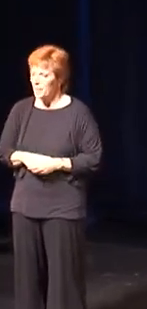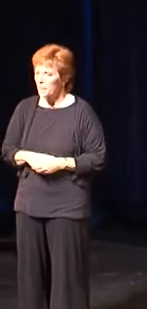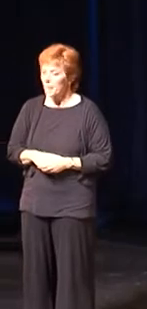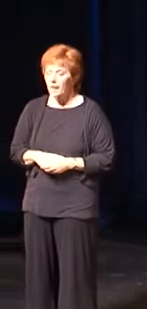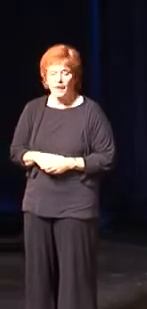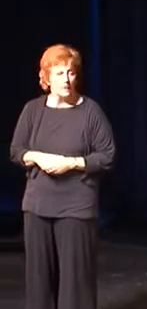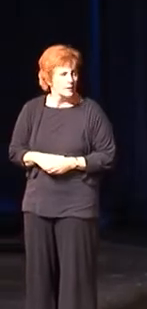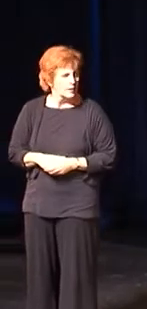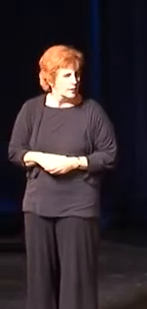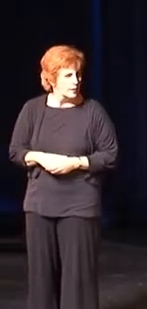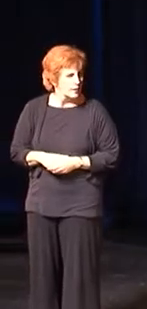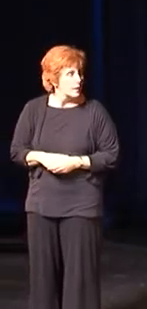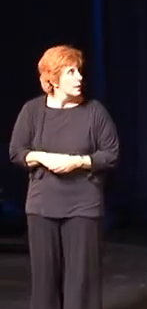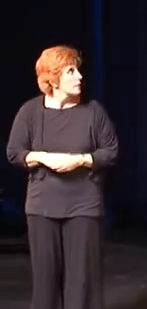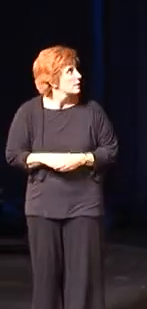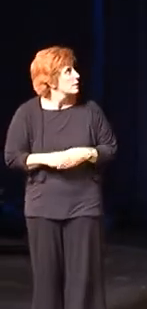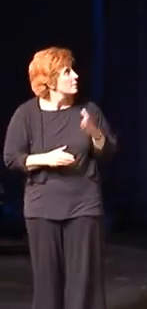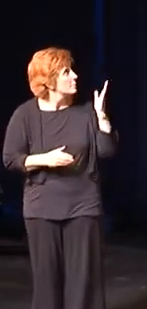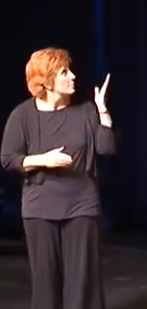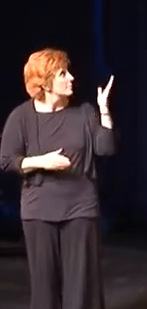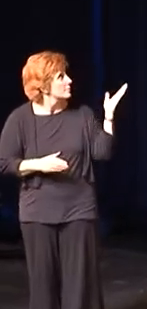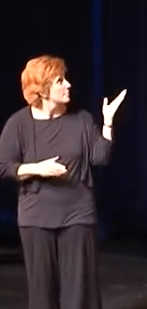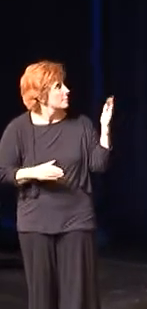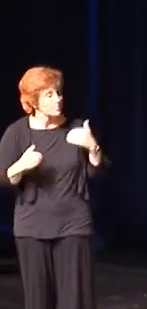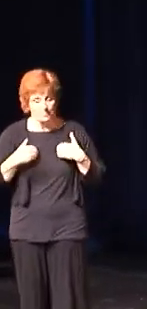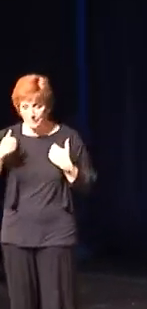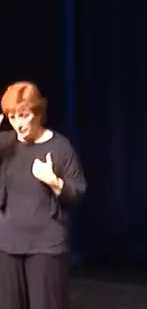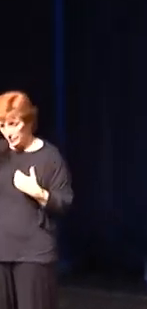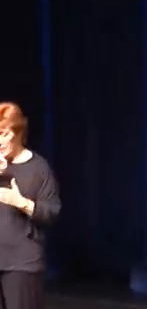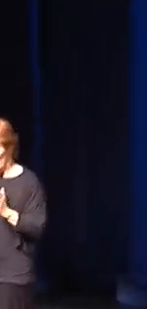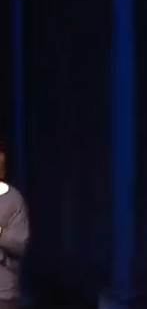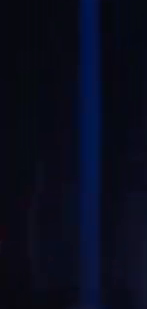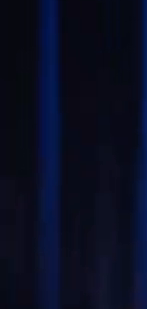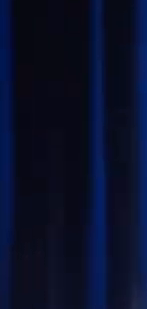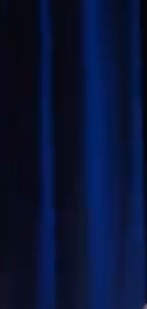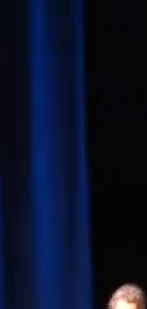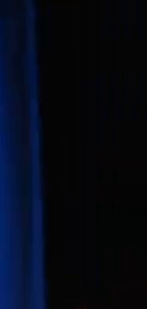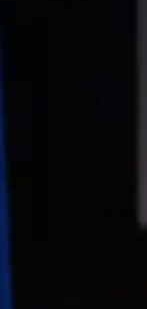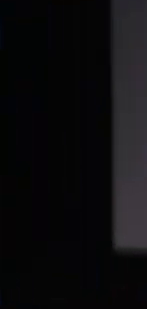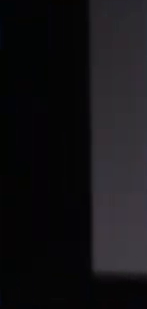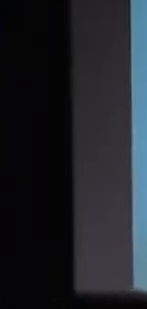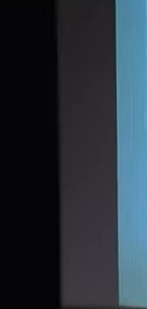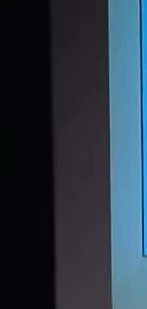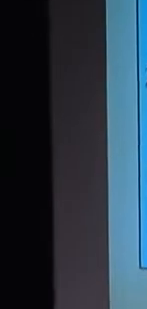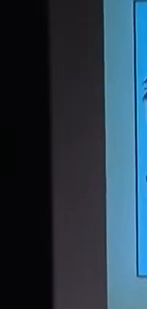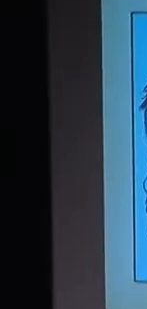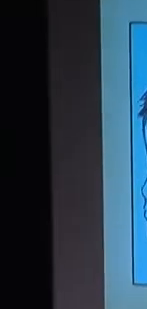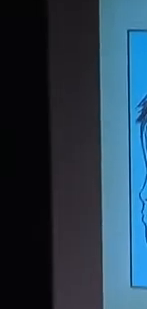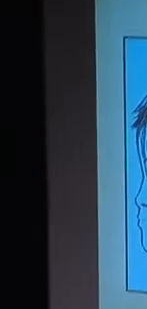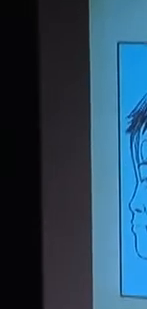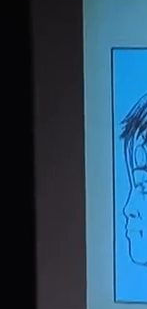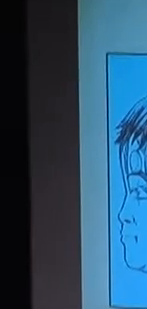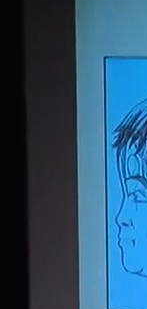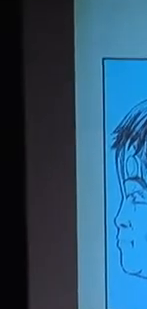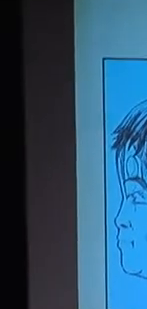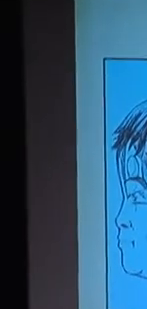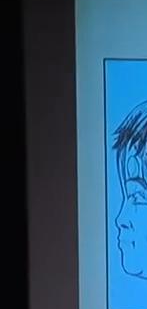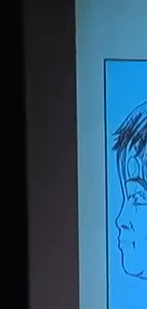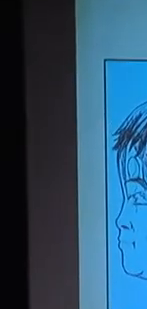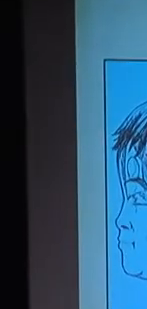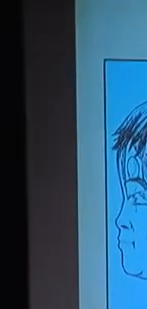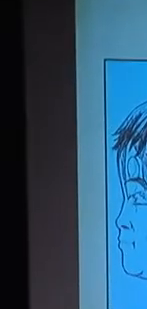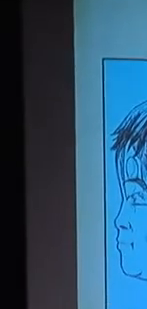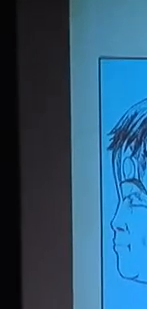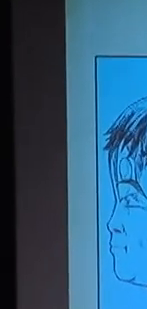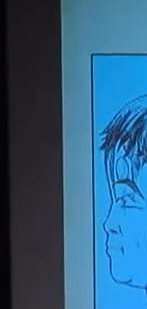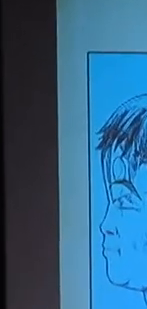Now, this is a picture of what a young man sent to me to show how he thinks with movies in his head. That is exactly